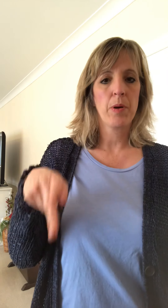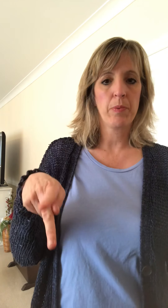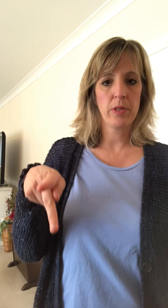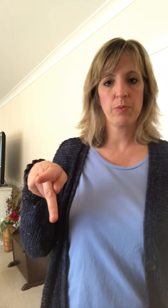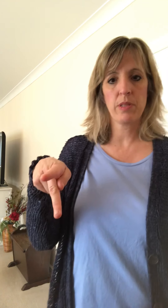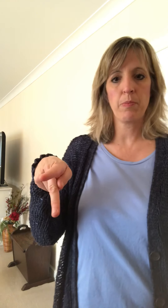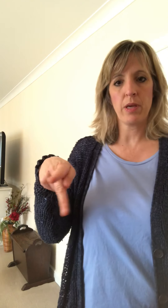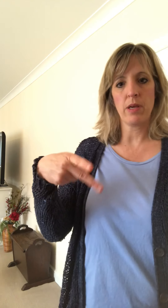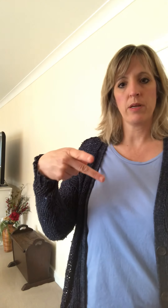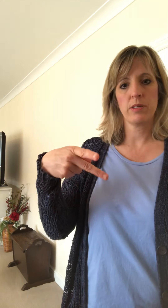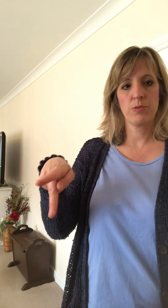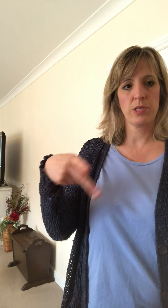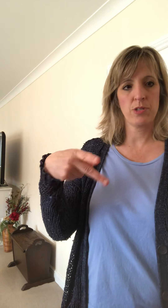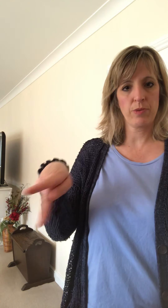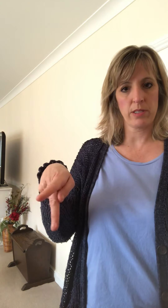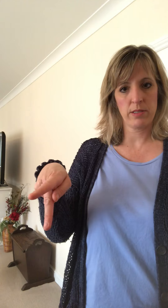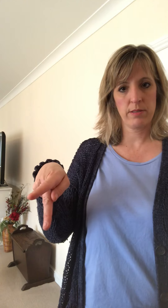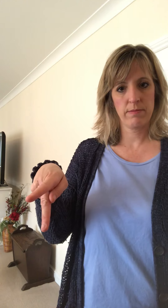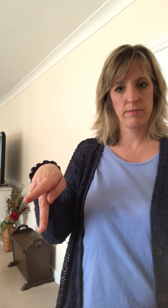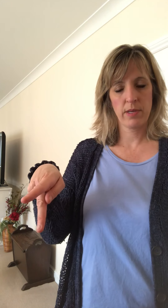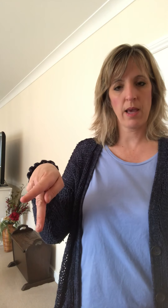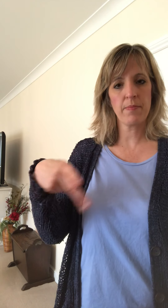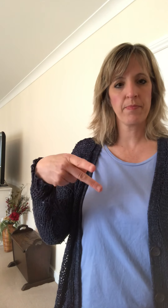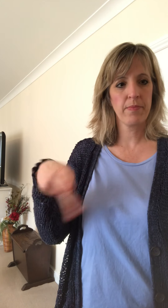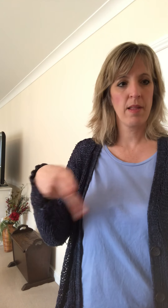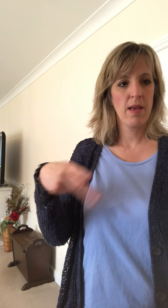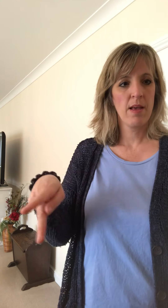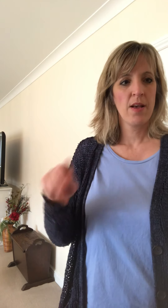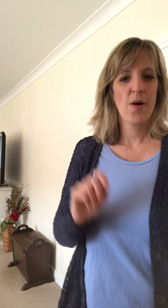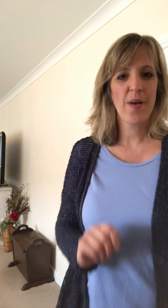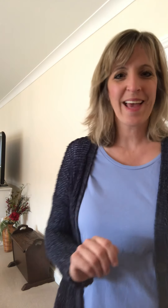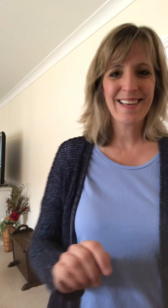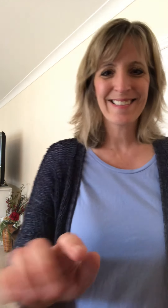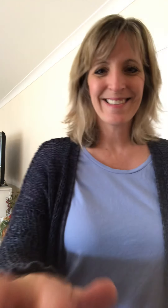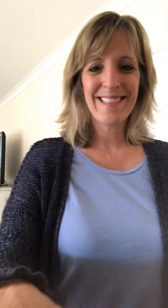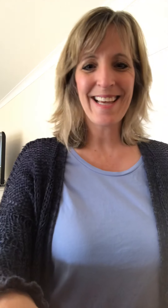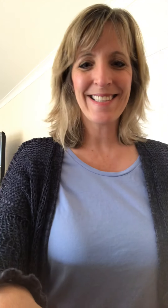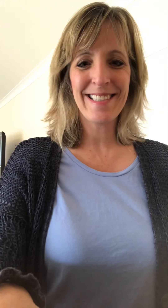Purple is with a P, twist your wrist. Okay? Okay, thanks.